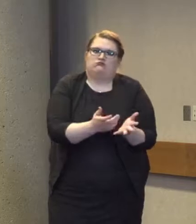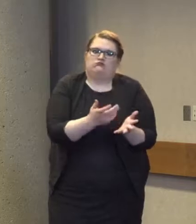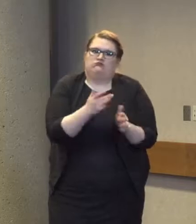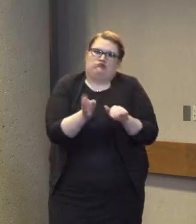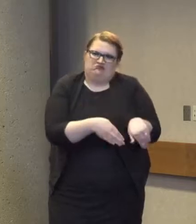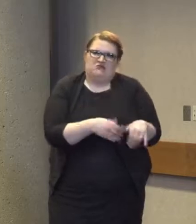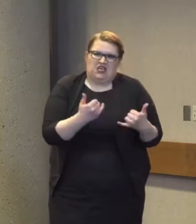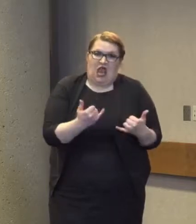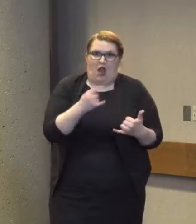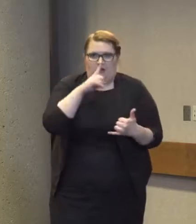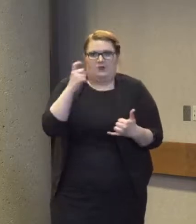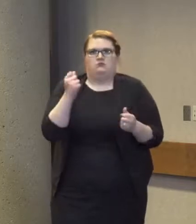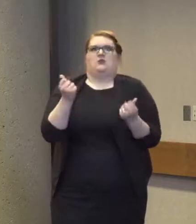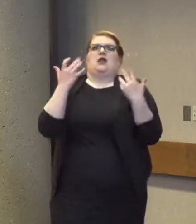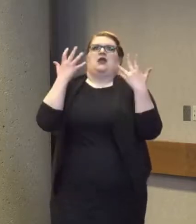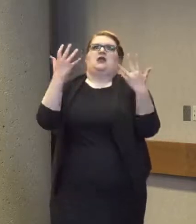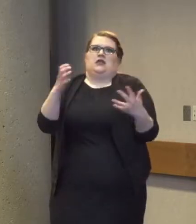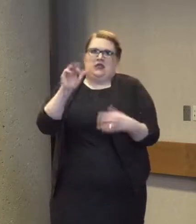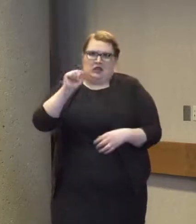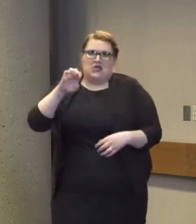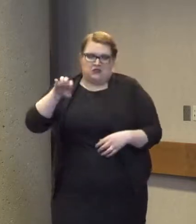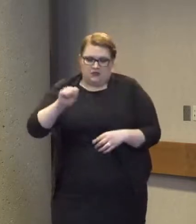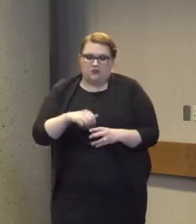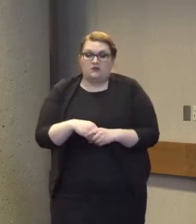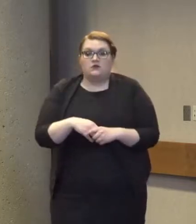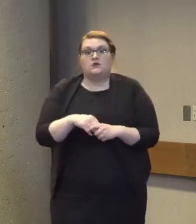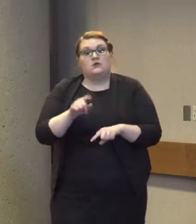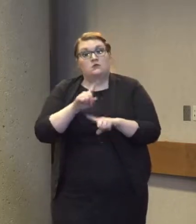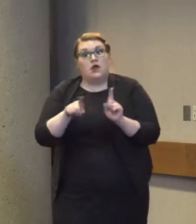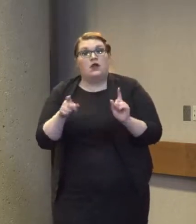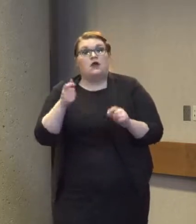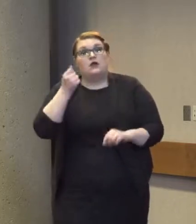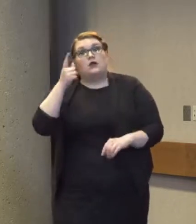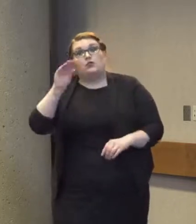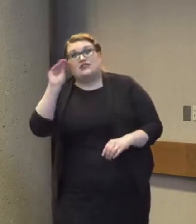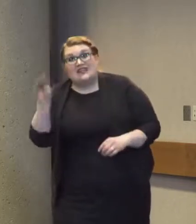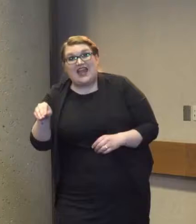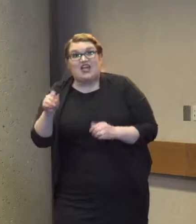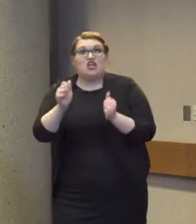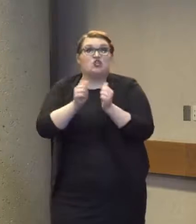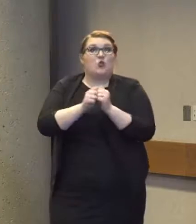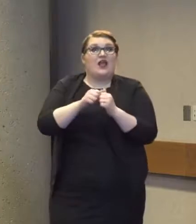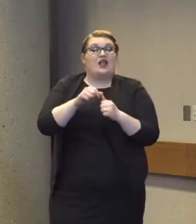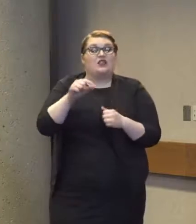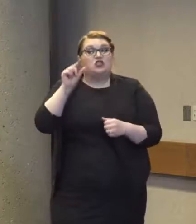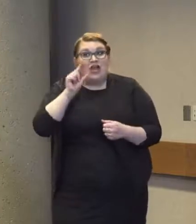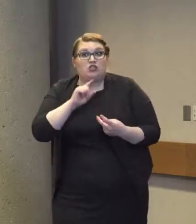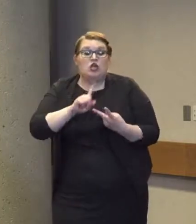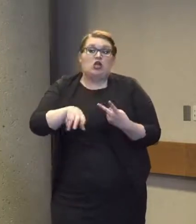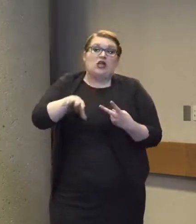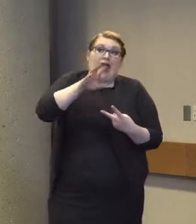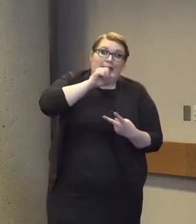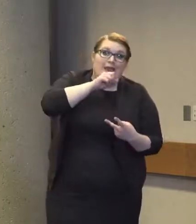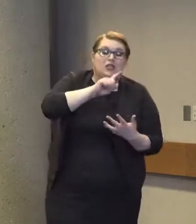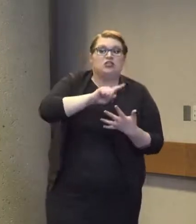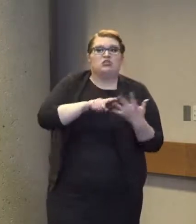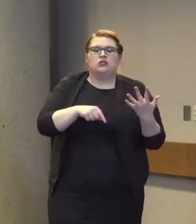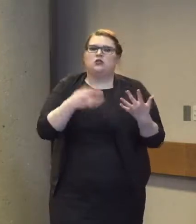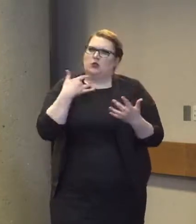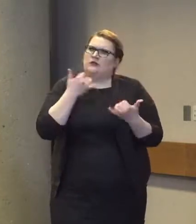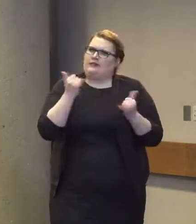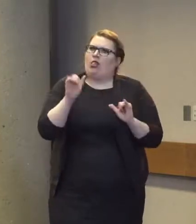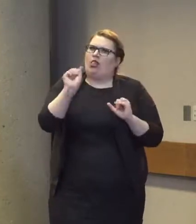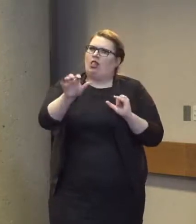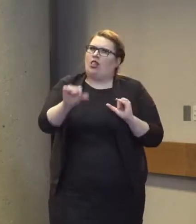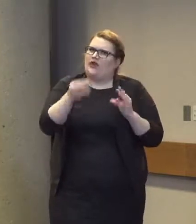significantly, but we are providing information in terms of the percentage by gender, percentage by age, and hopefully we will get